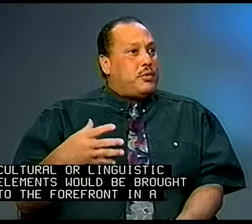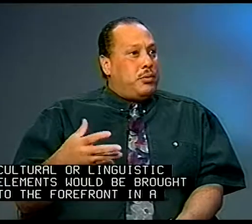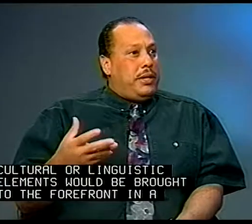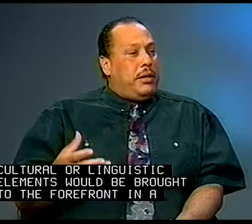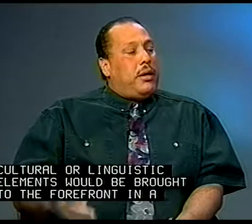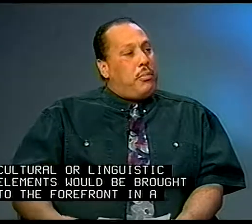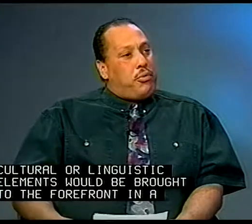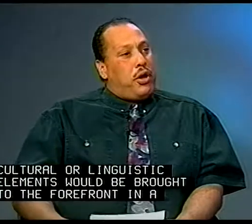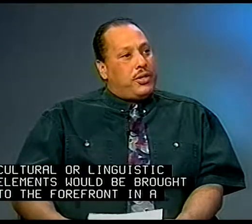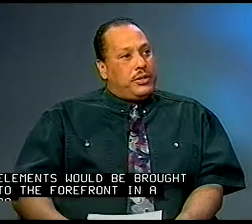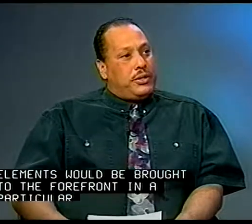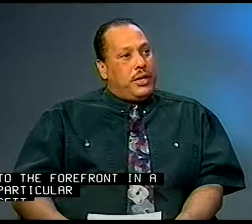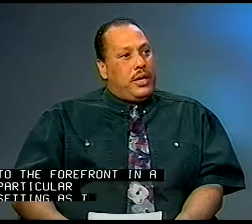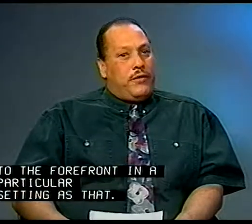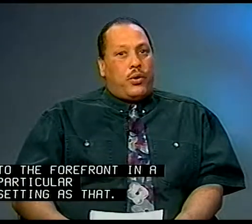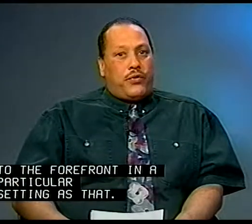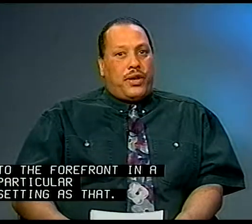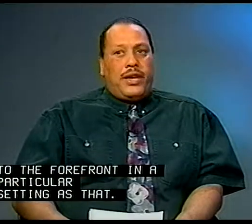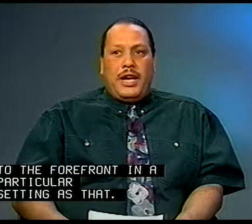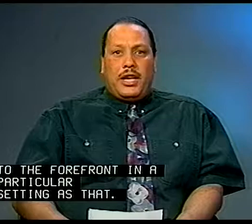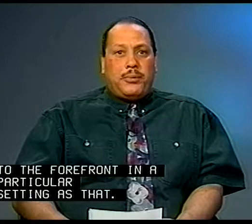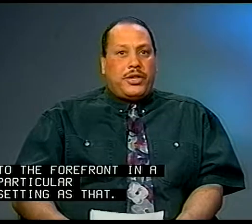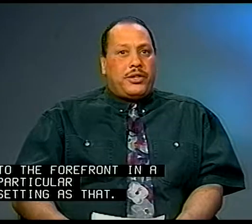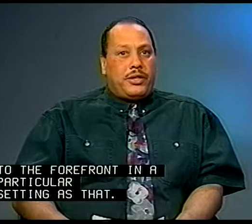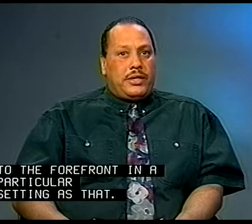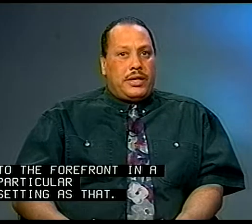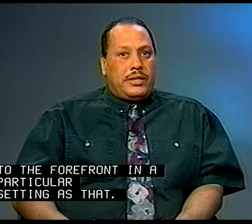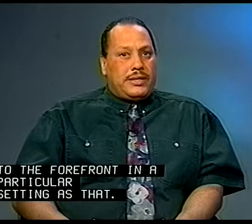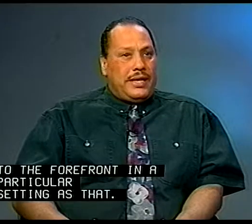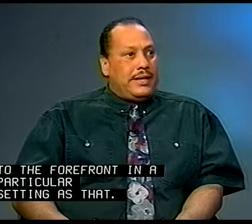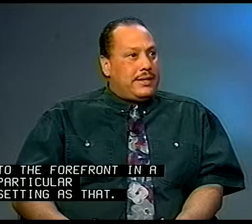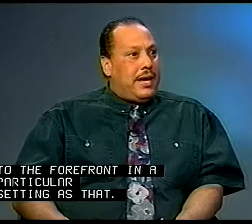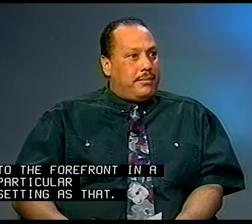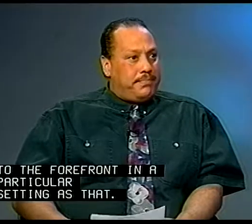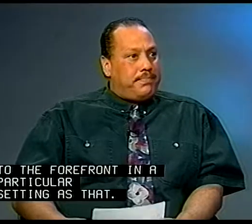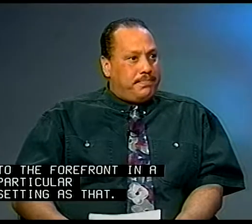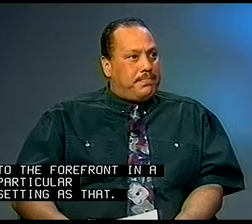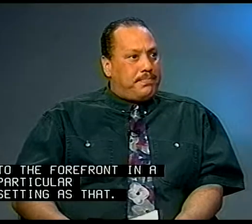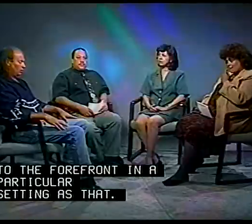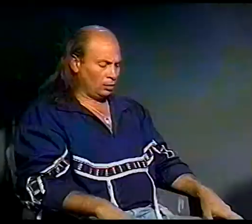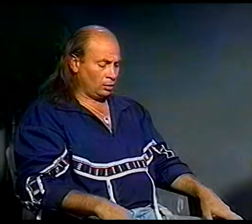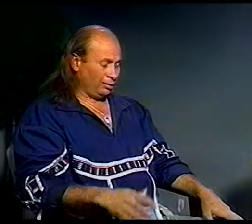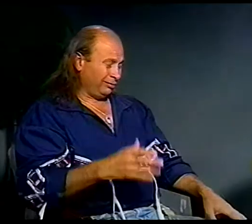will be brought to the forefront in a particular setting as that.